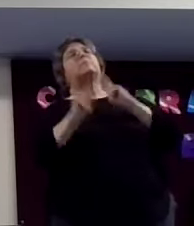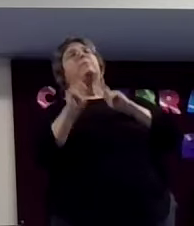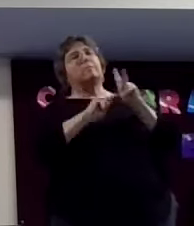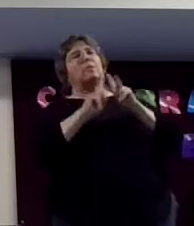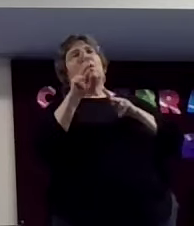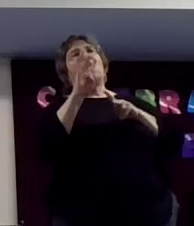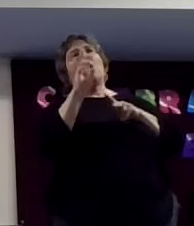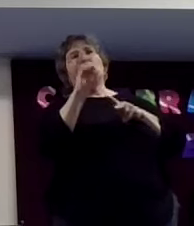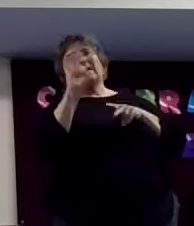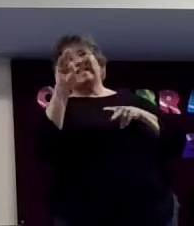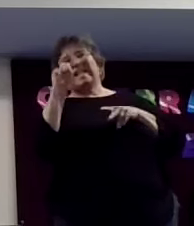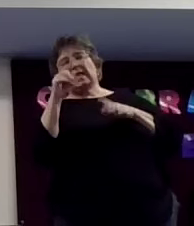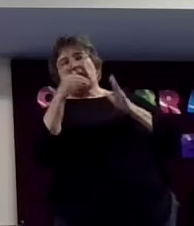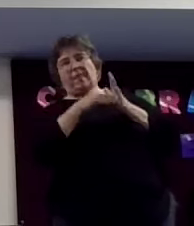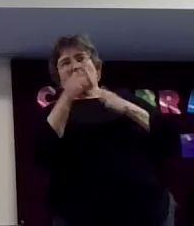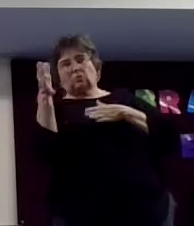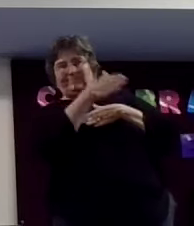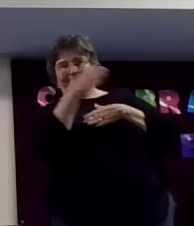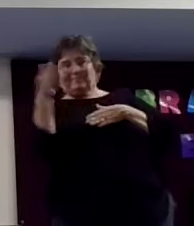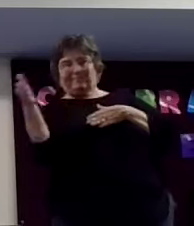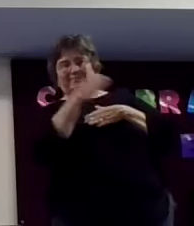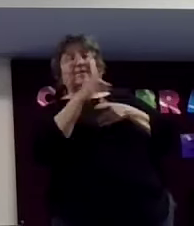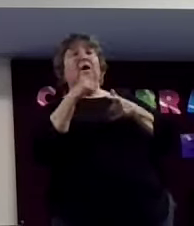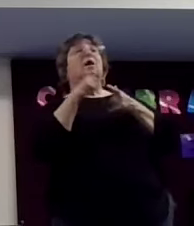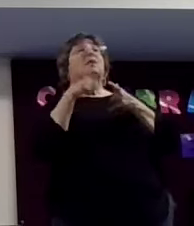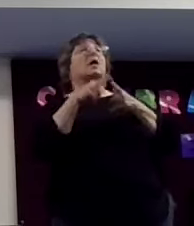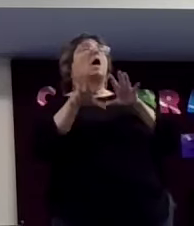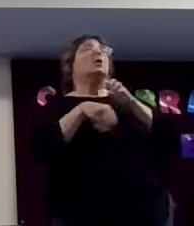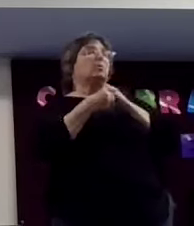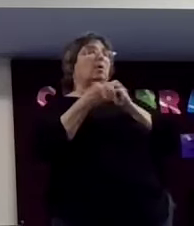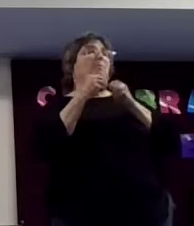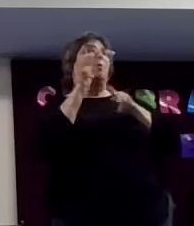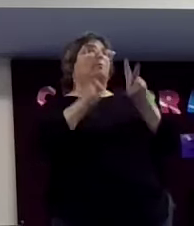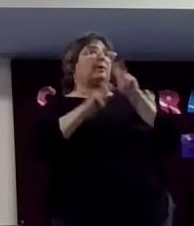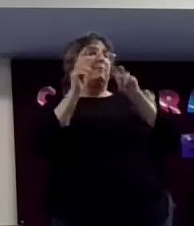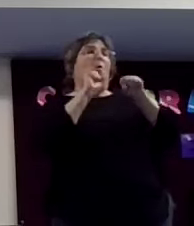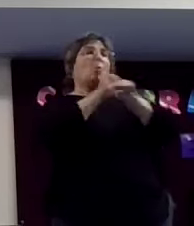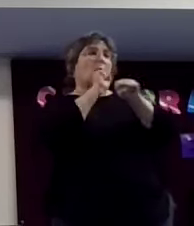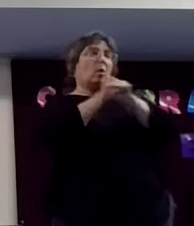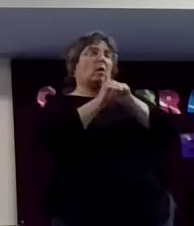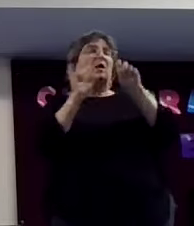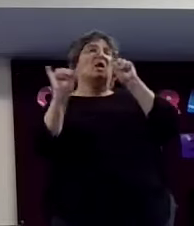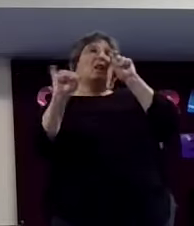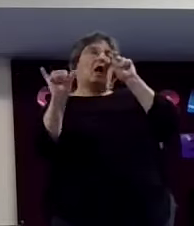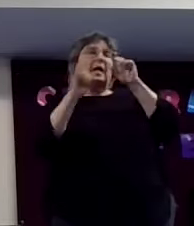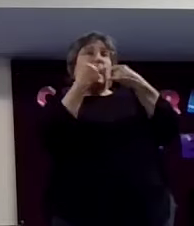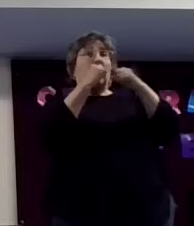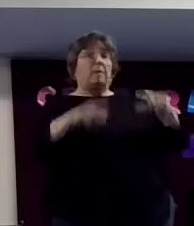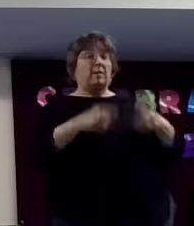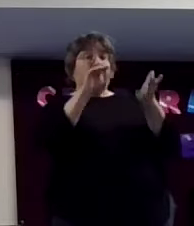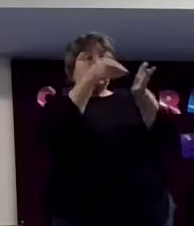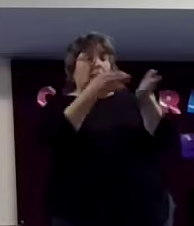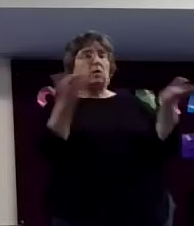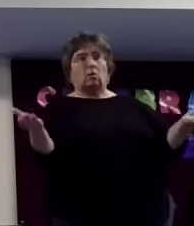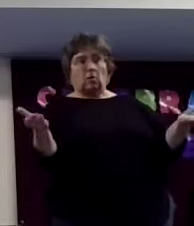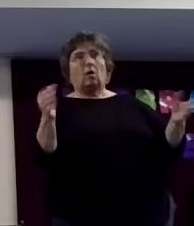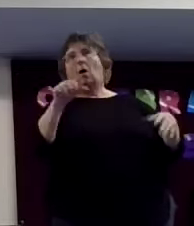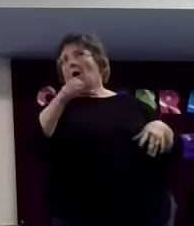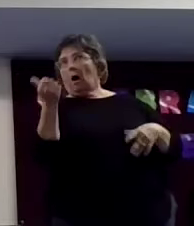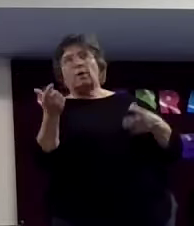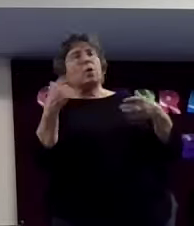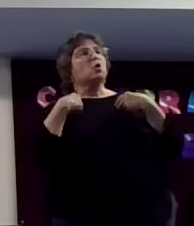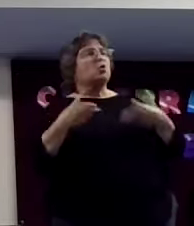who are in this $40,000 to $90,000 gap. And that'll include most people who work at places like Independent Living Center or any